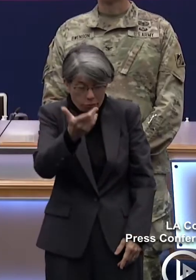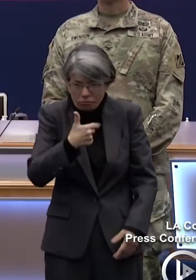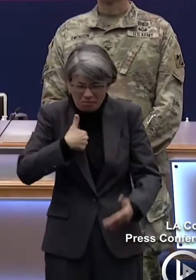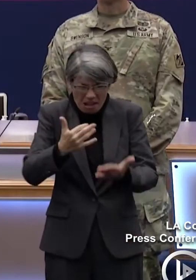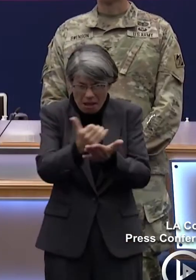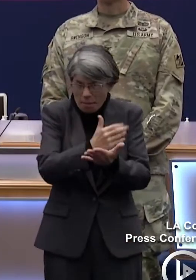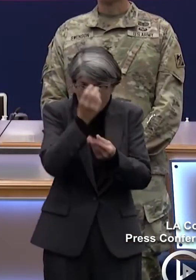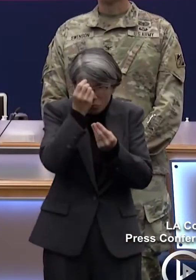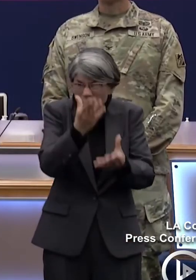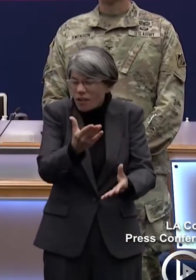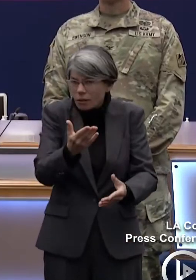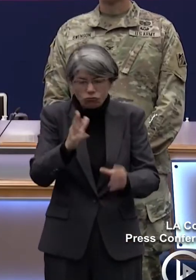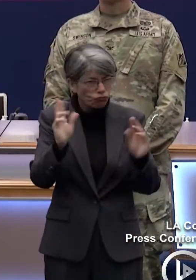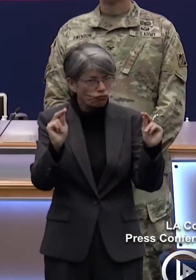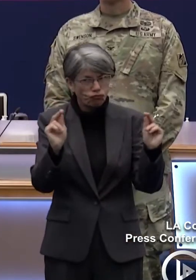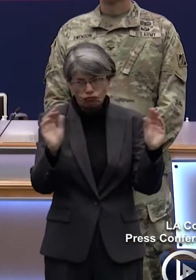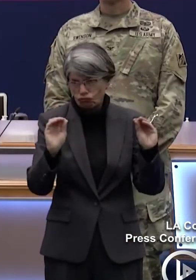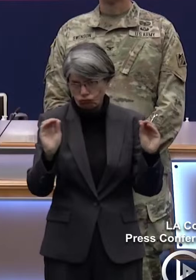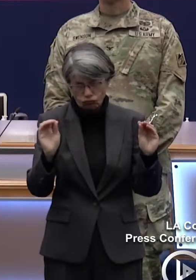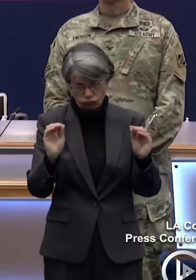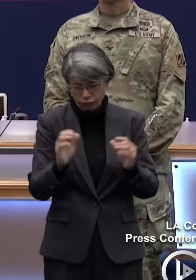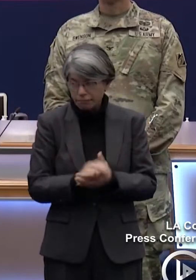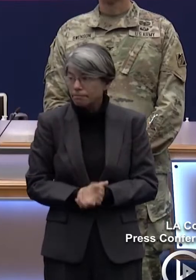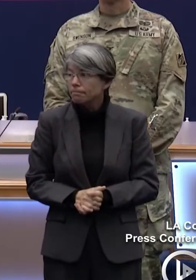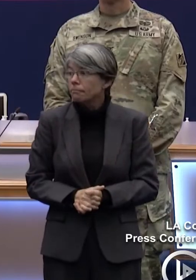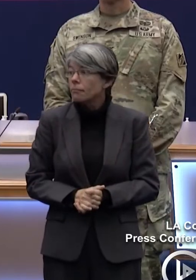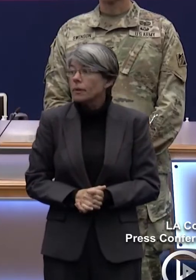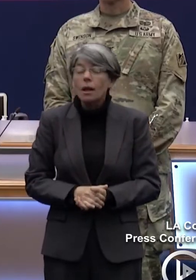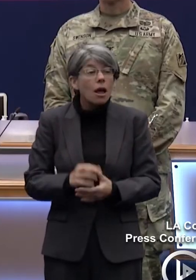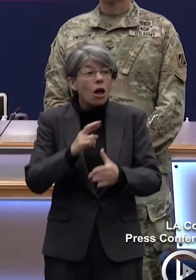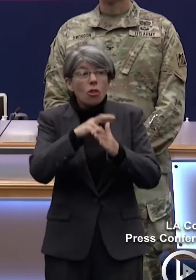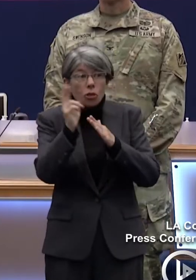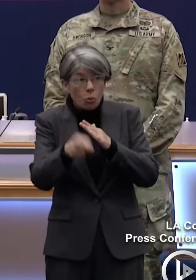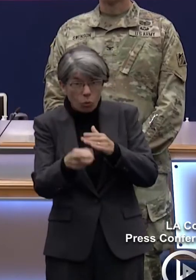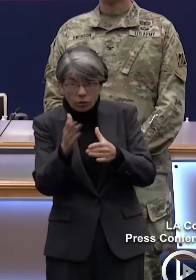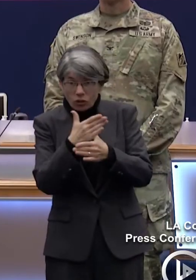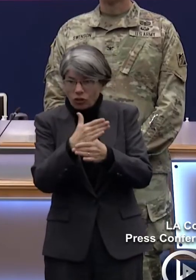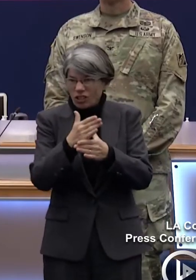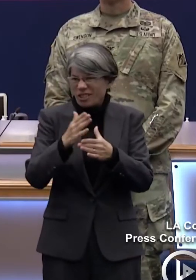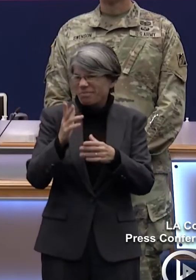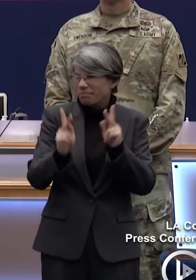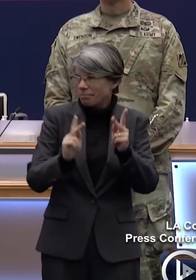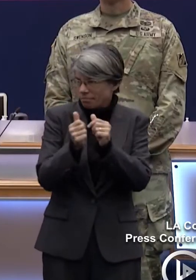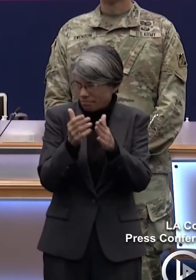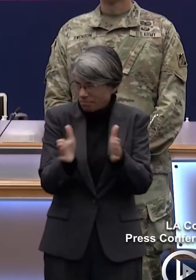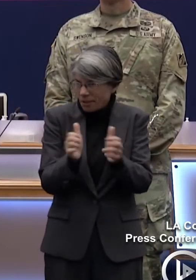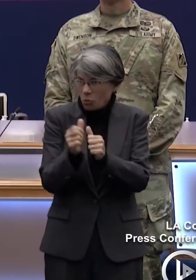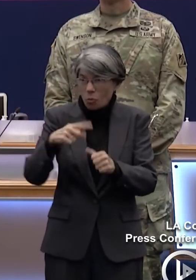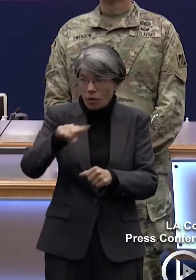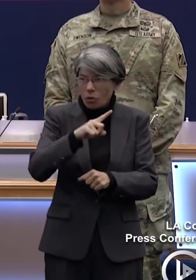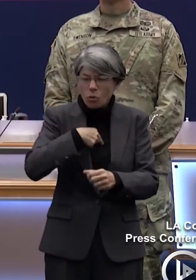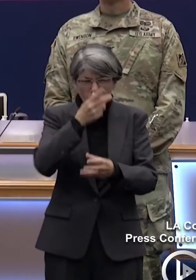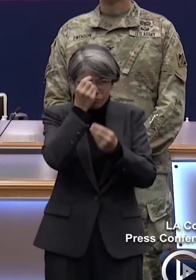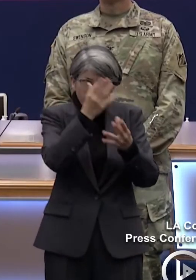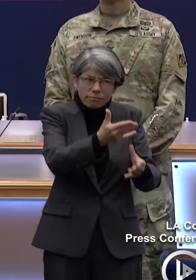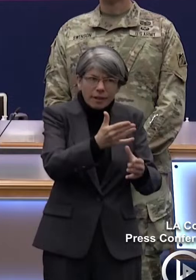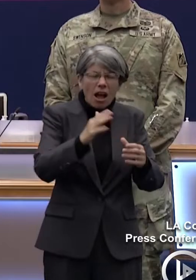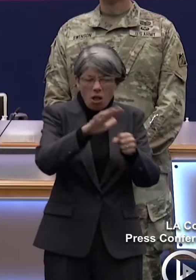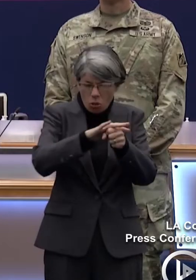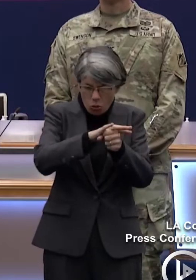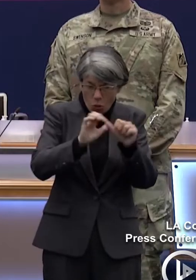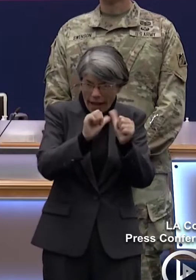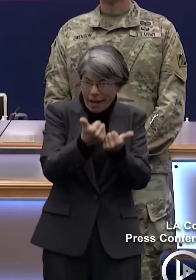any personal identifying information. The results will be shared publicly, and they're used to inform local